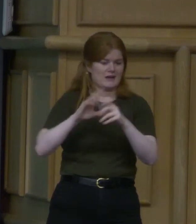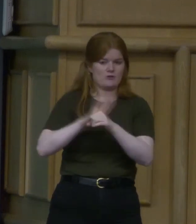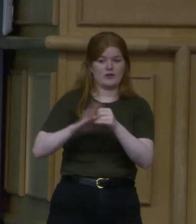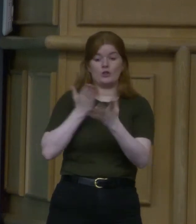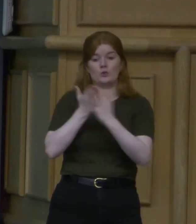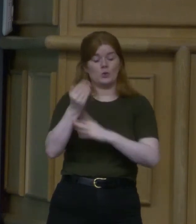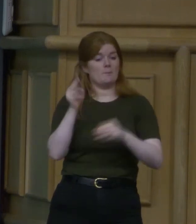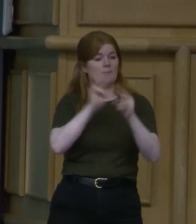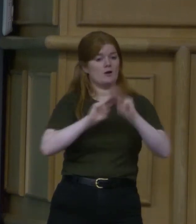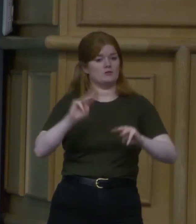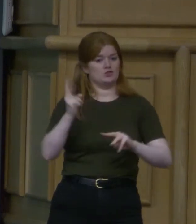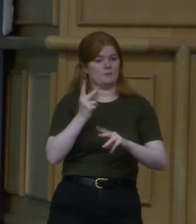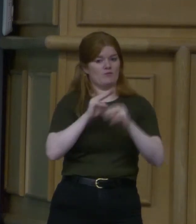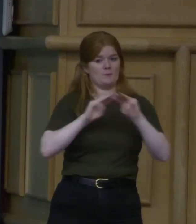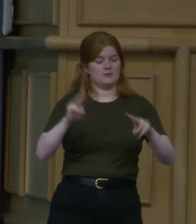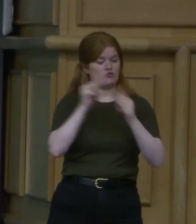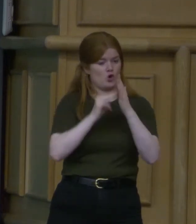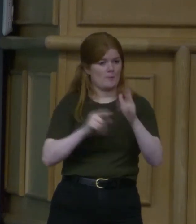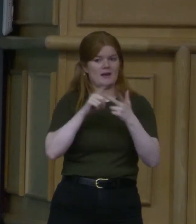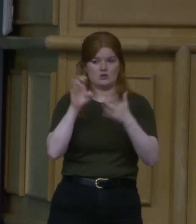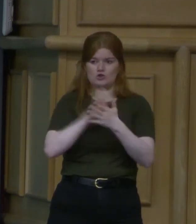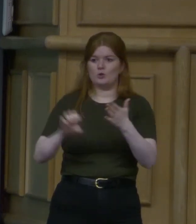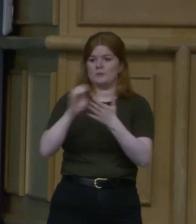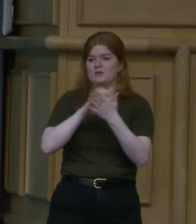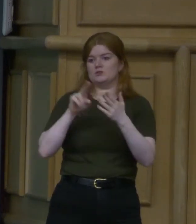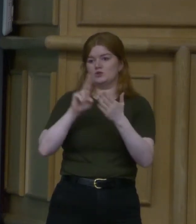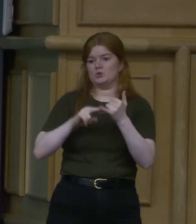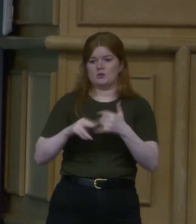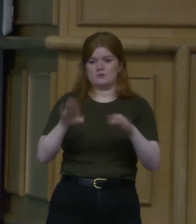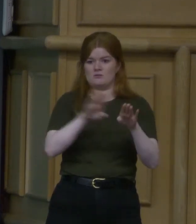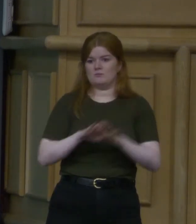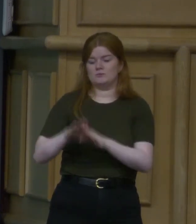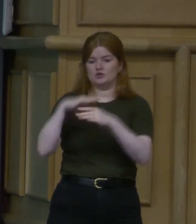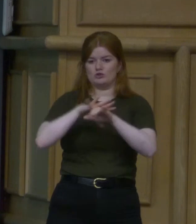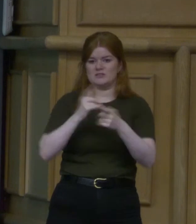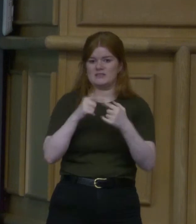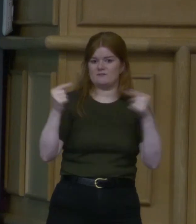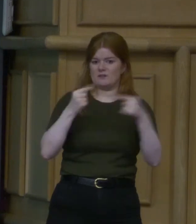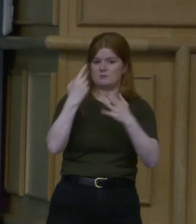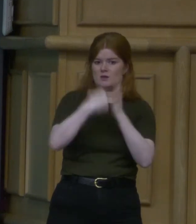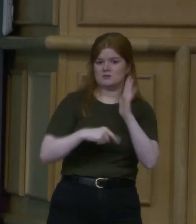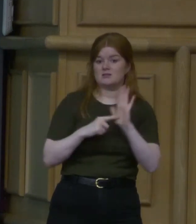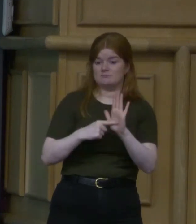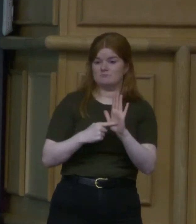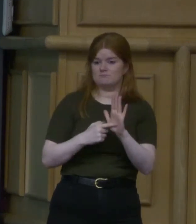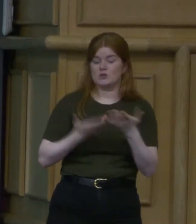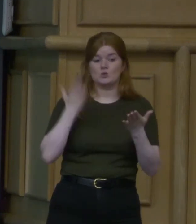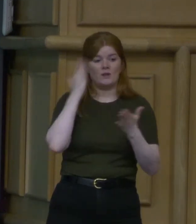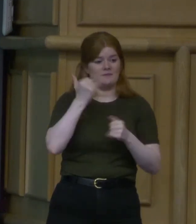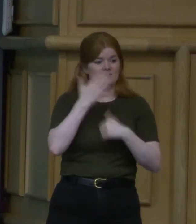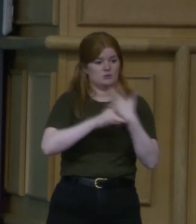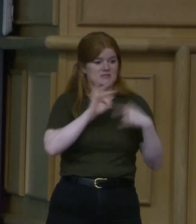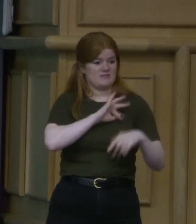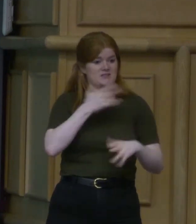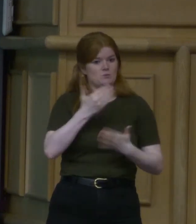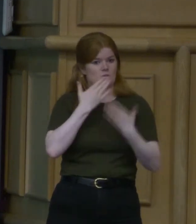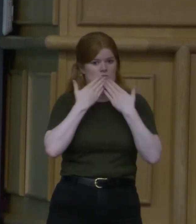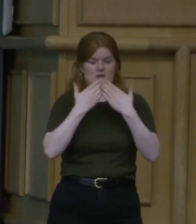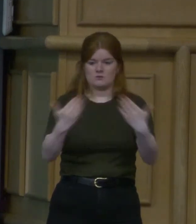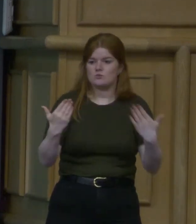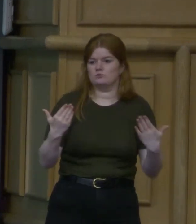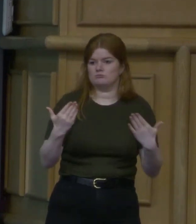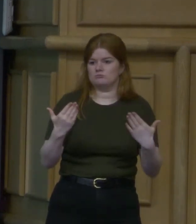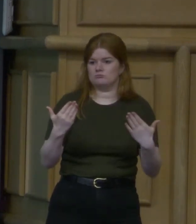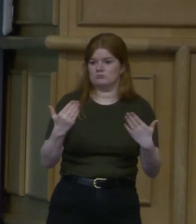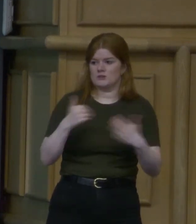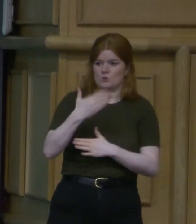programme and through the European Union's common security and defence policy. Let me finish by saying thank you.